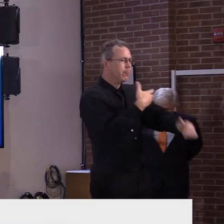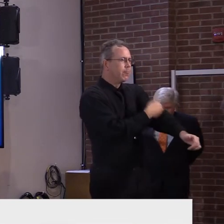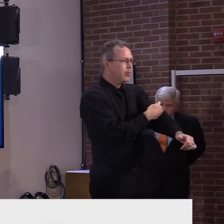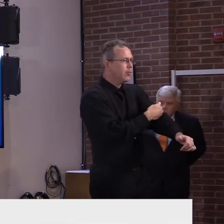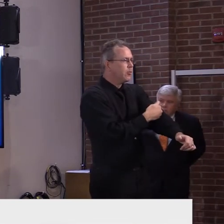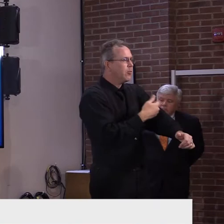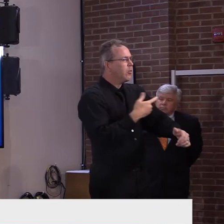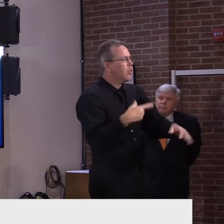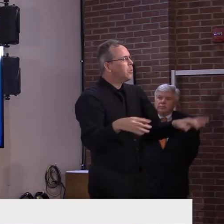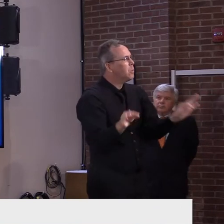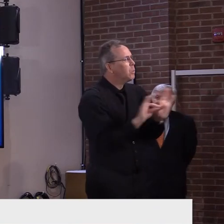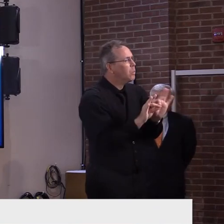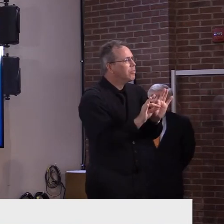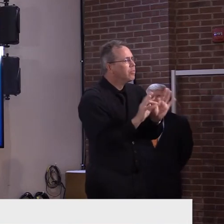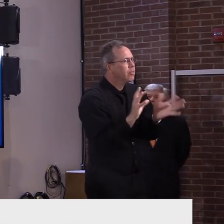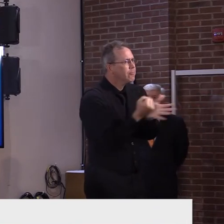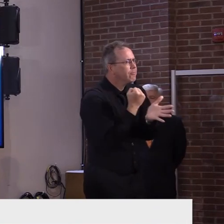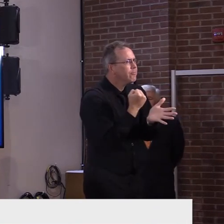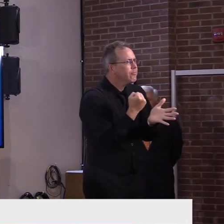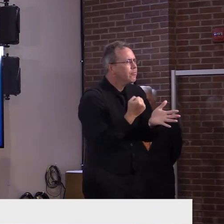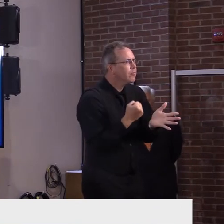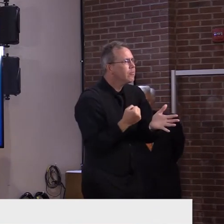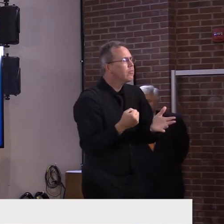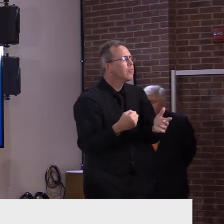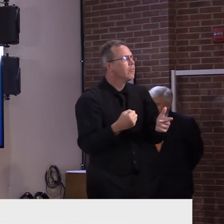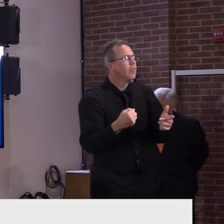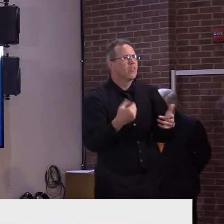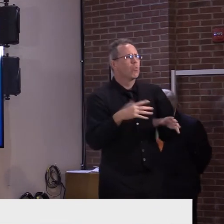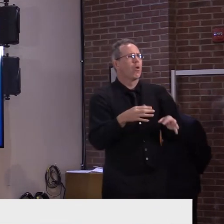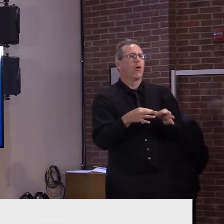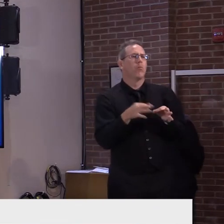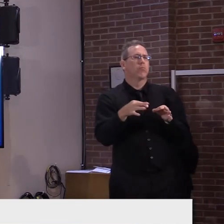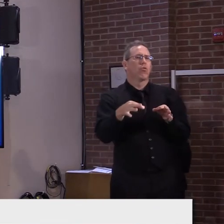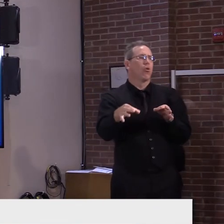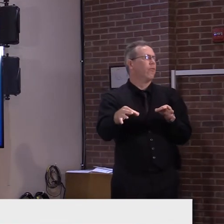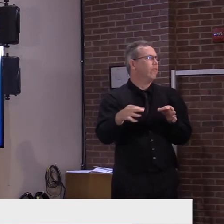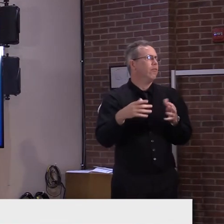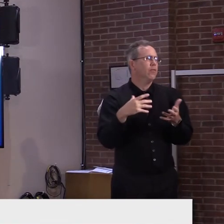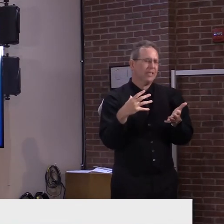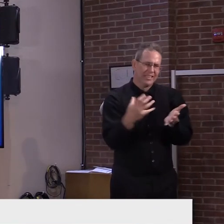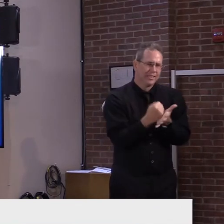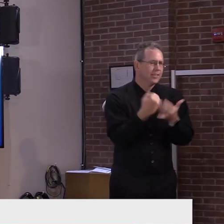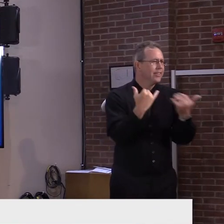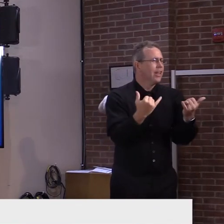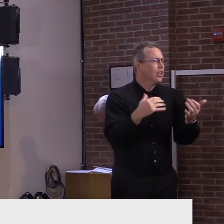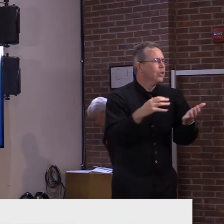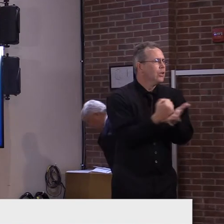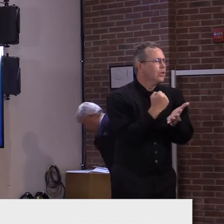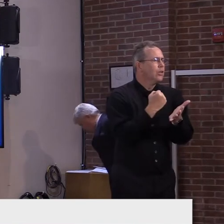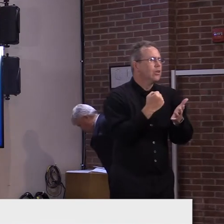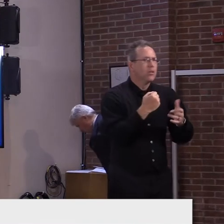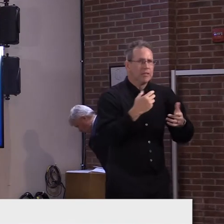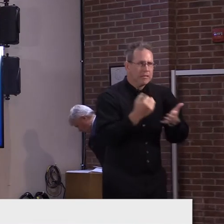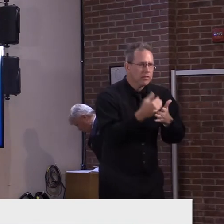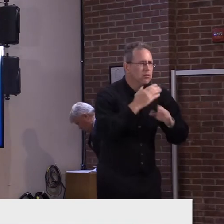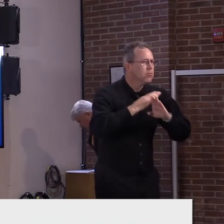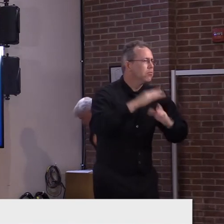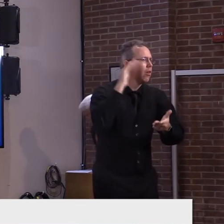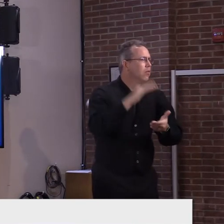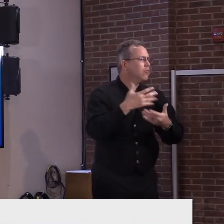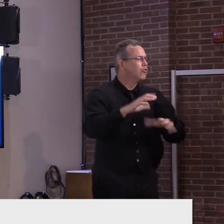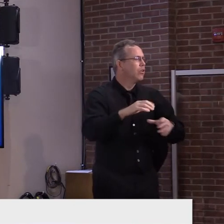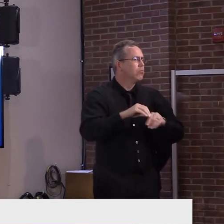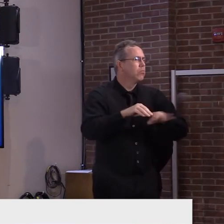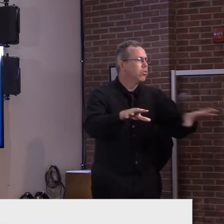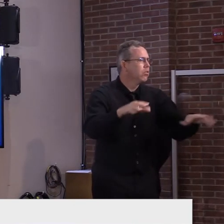people vaccinated en masse, the better off we're going to be in the future throughout the country, but certainly for Vermont as